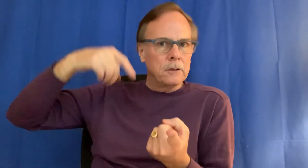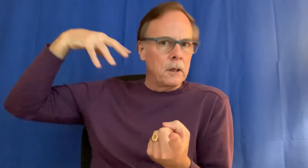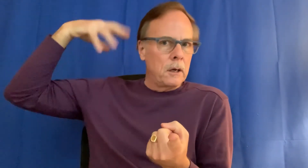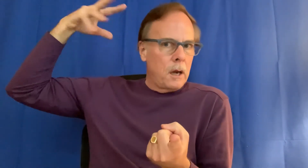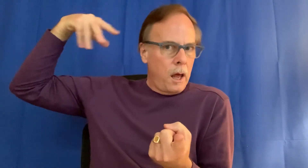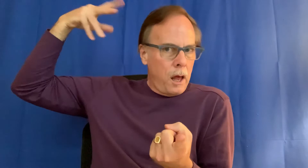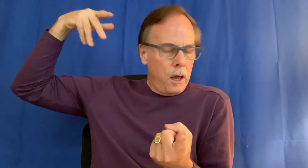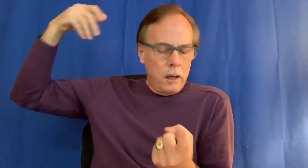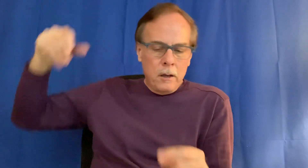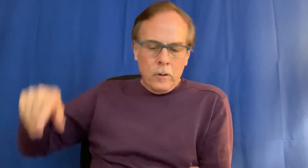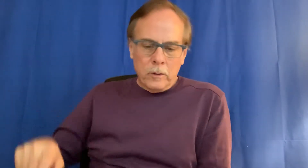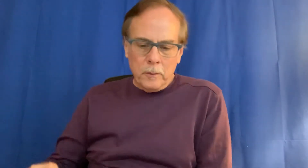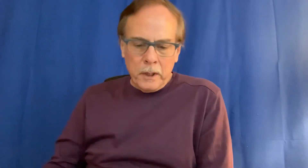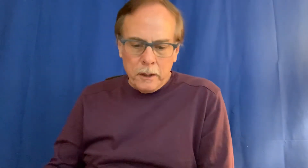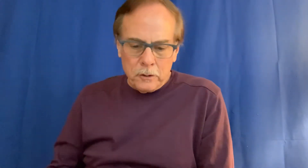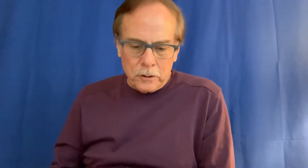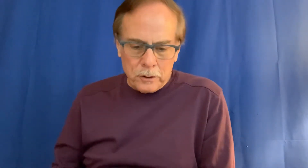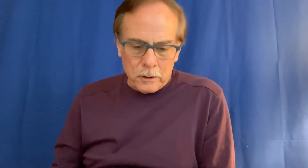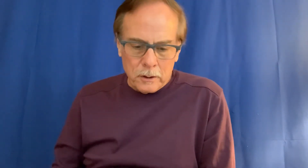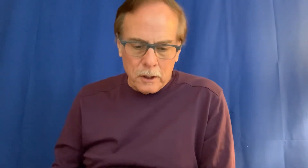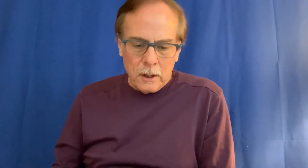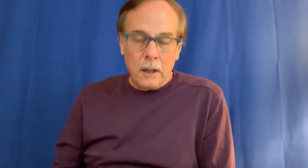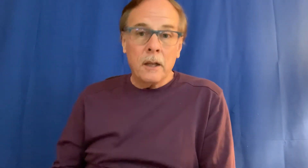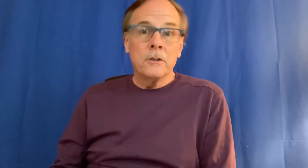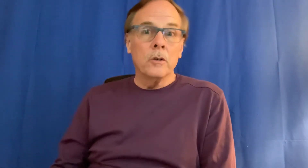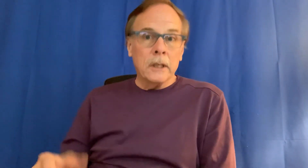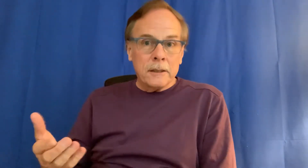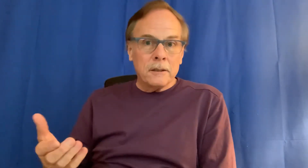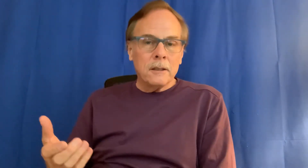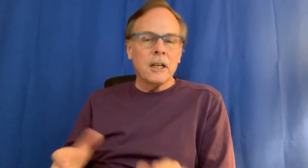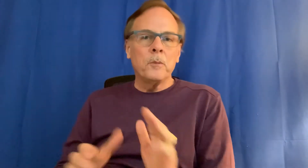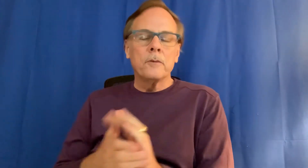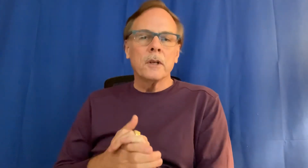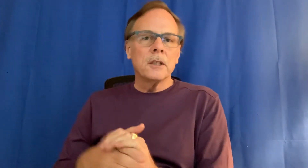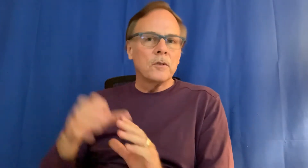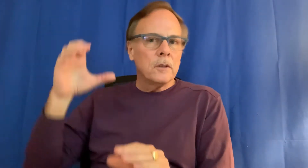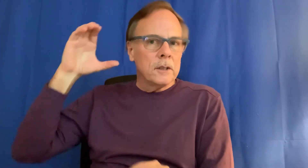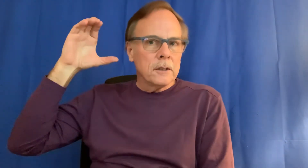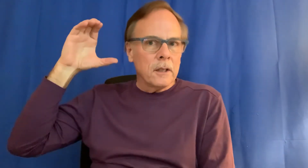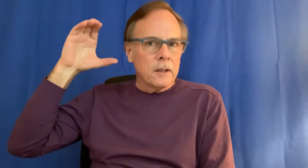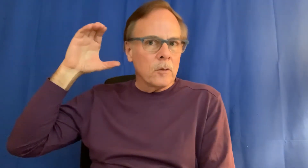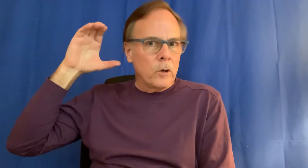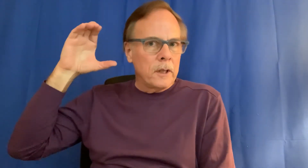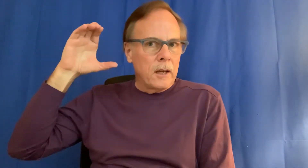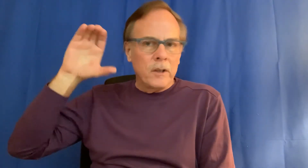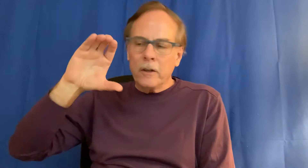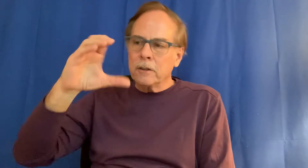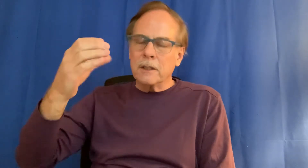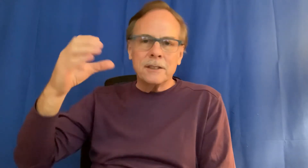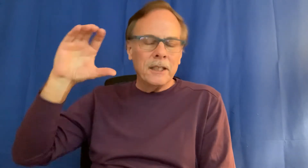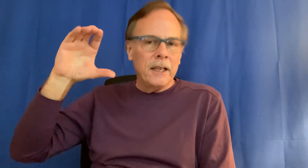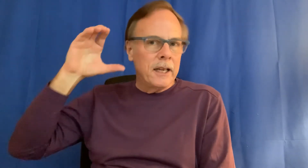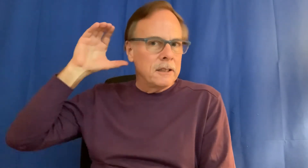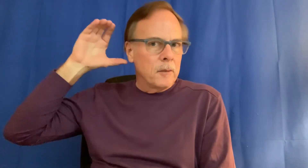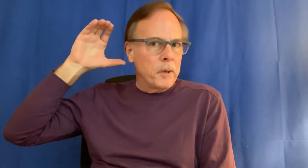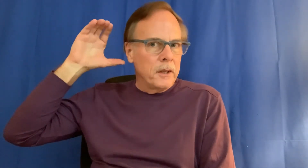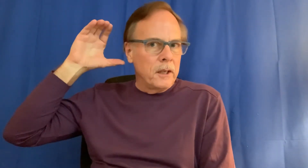sun on the beach. To listen, a couple of signs for listen. I think the one they have here is the C hand up by the